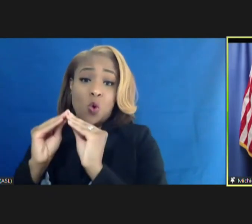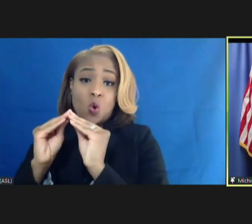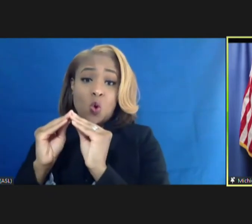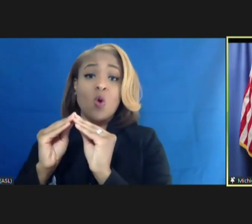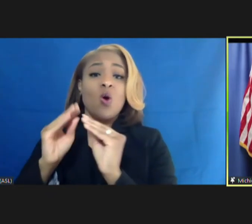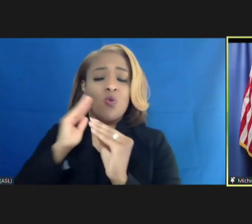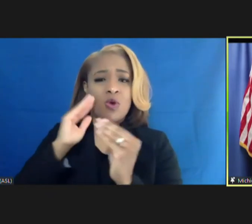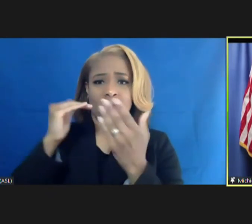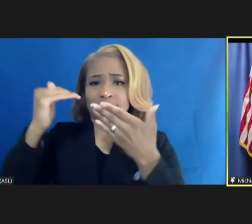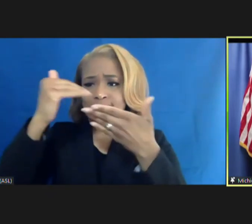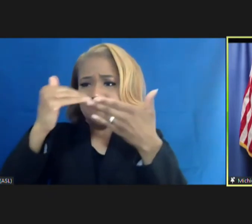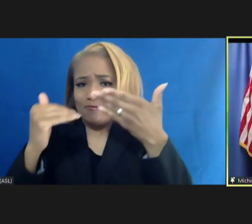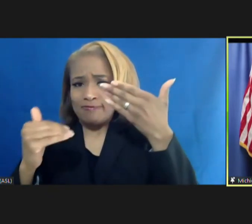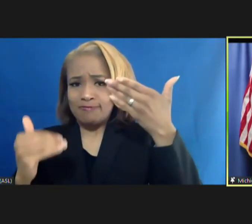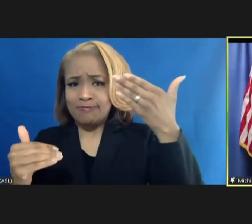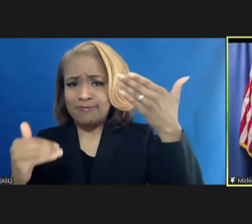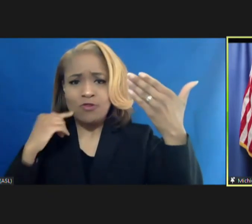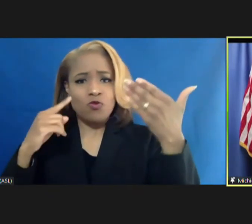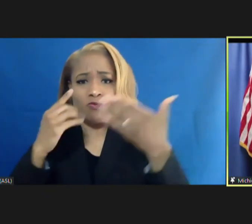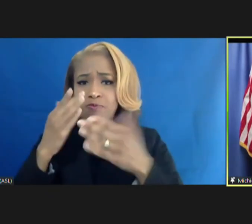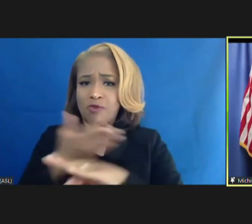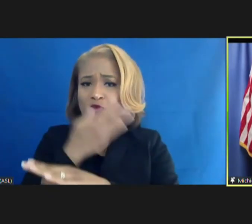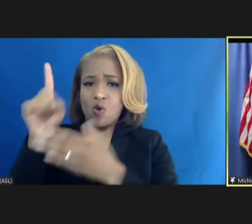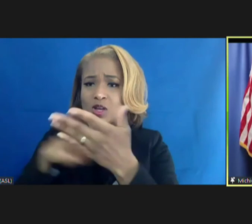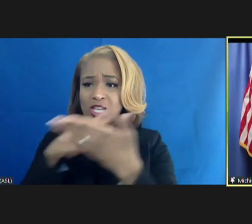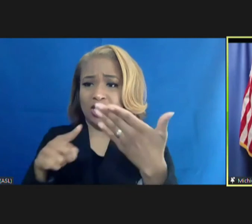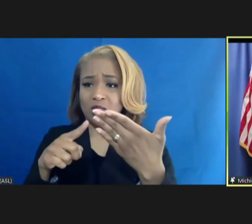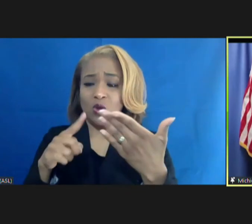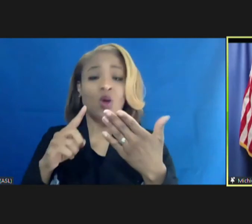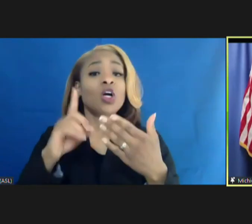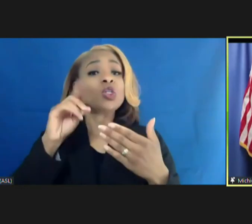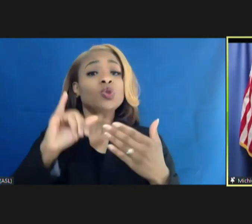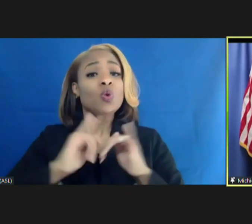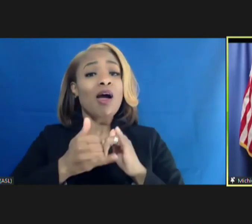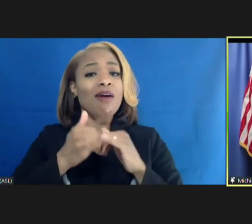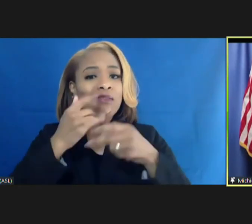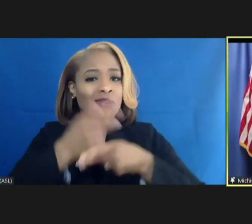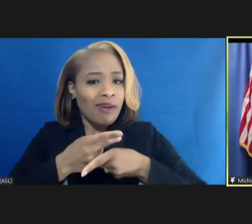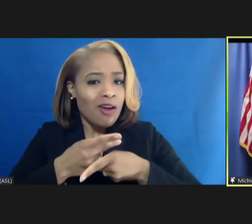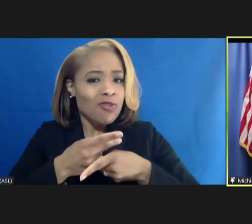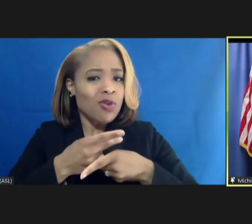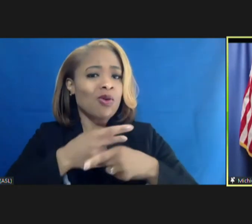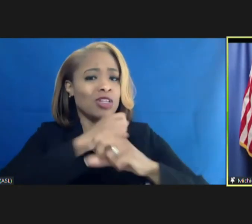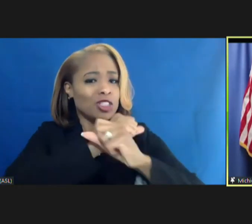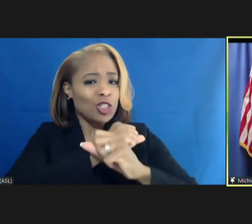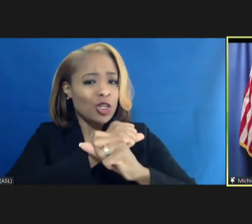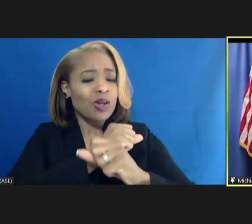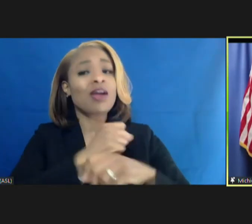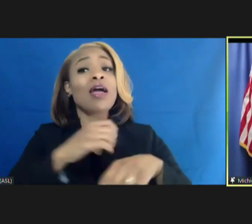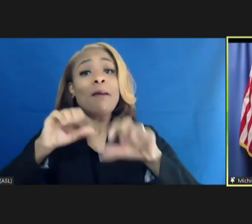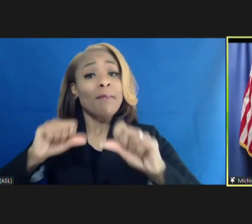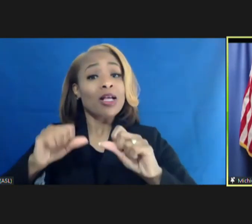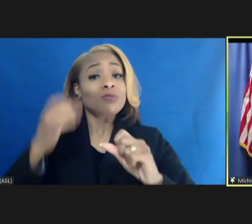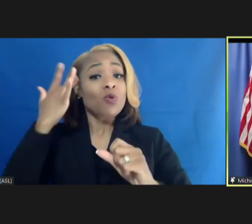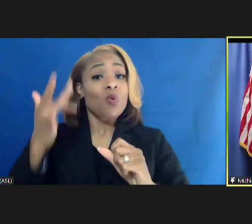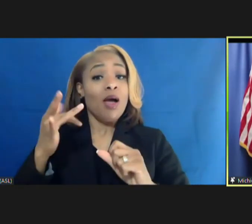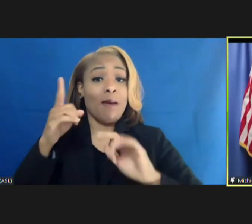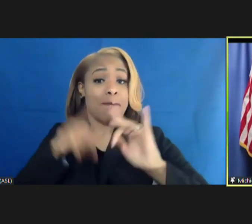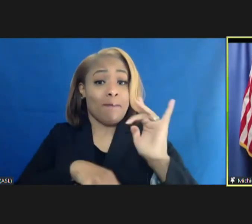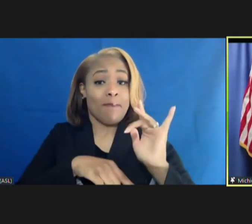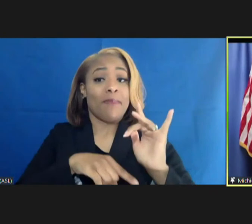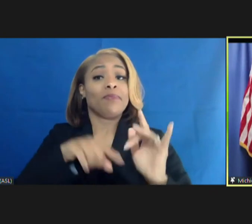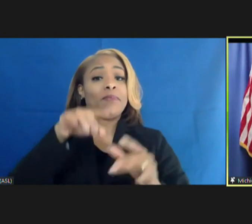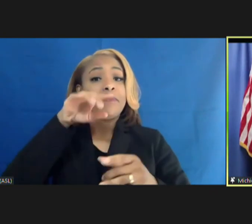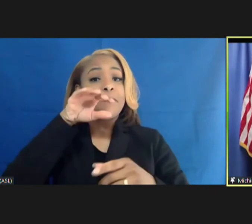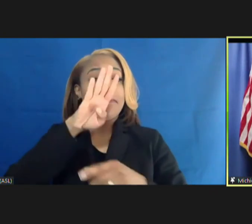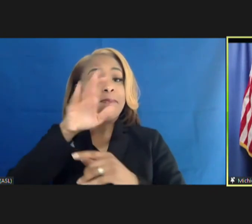countdown list. We've done this carefully, securely, and much of this was made possible by the absentee ballot application mailing